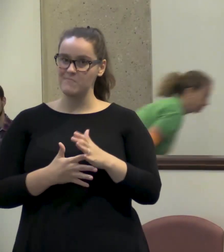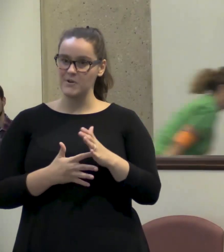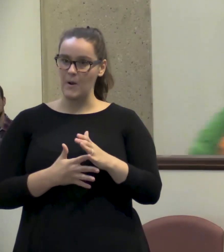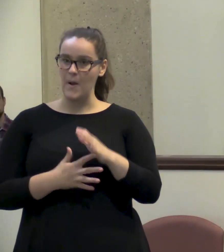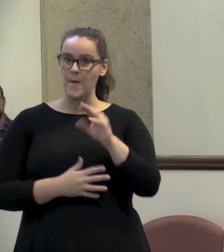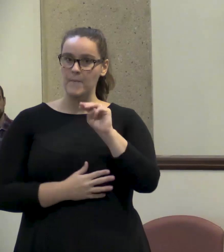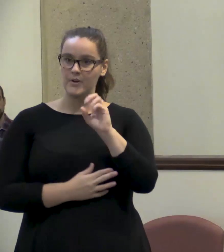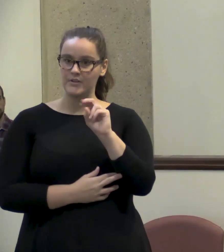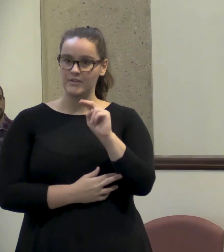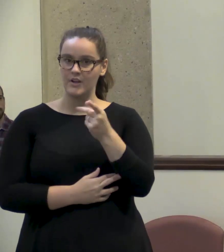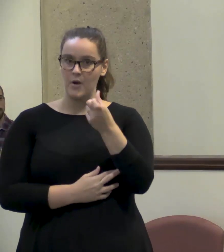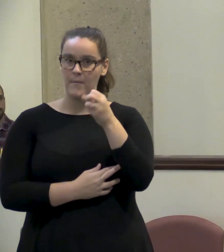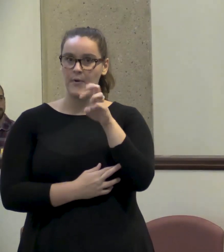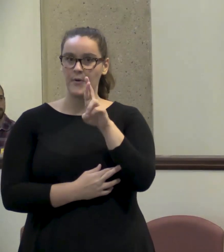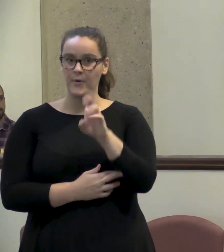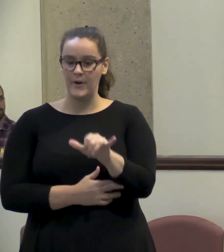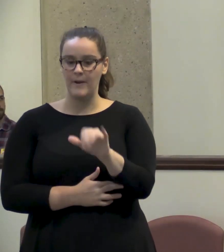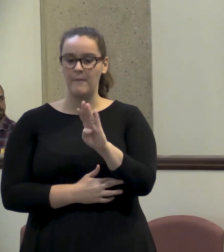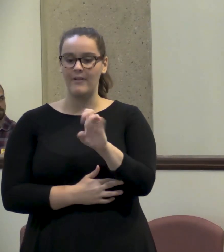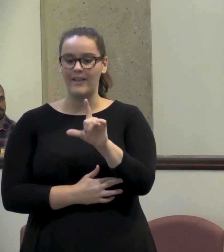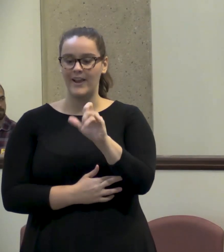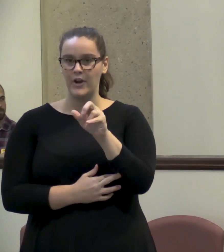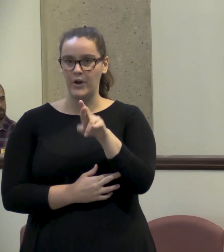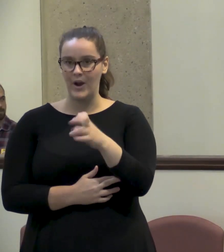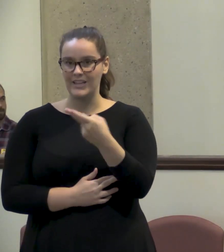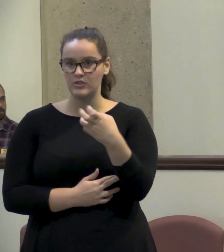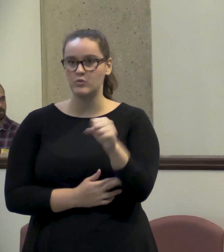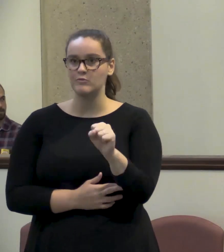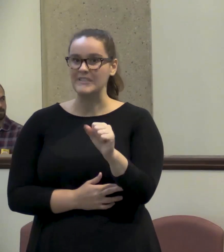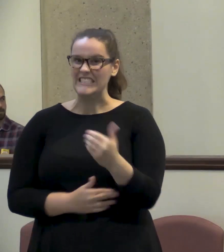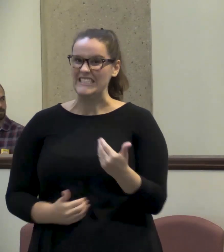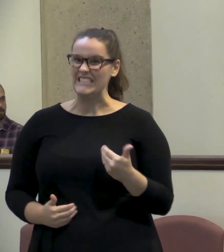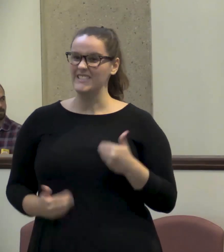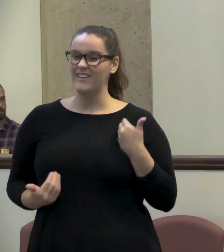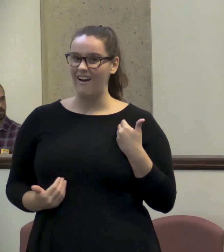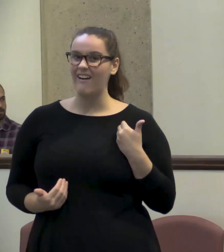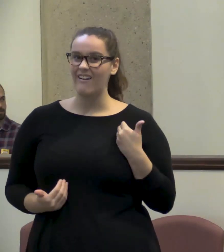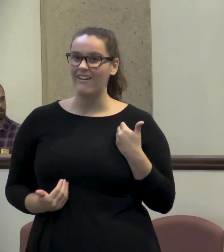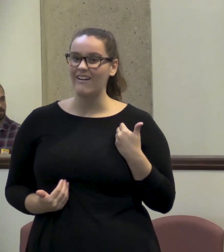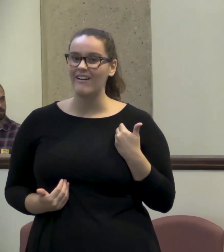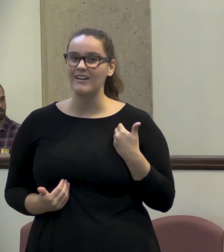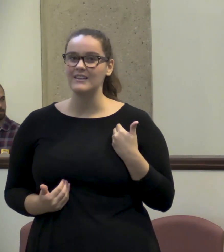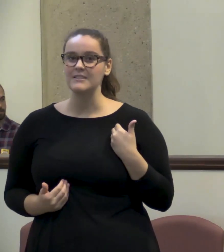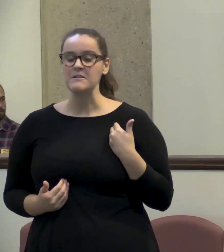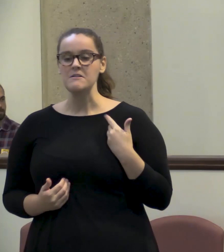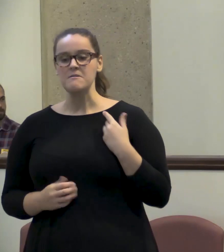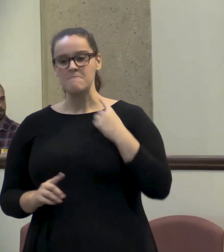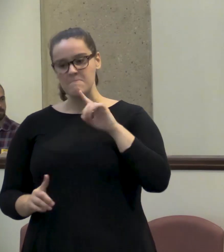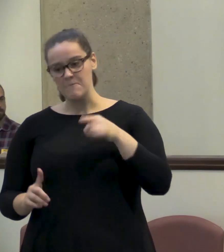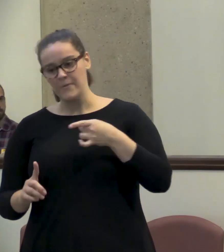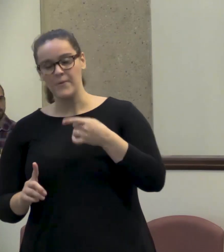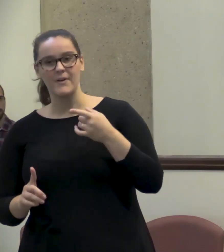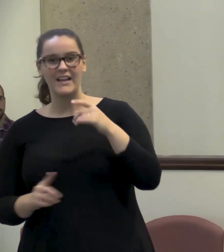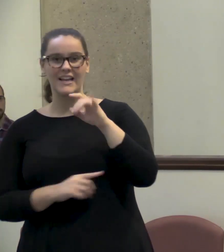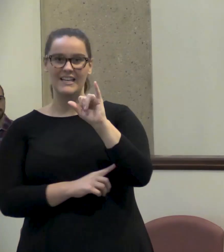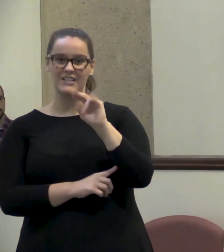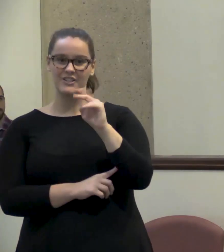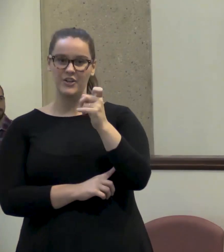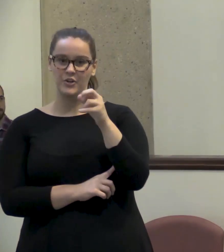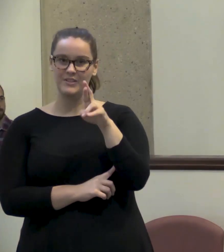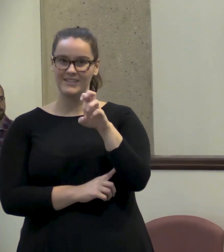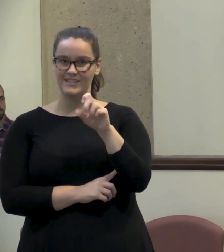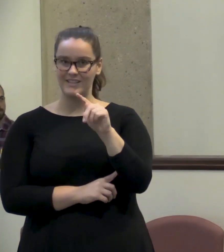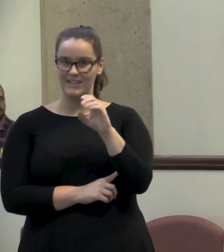School, lives in Silver Spring, Maryland. She's a young activist bringing attention to the intersectionality of Native sovereignty,